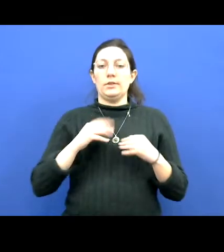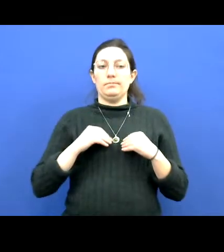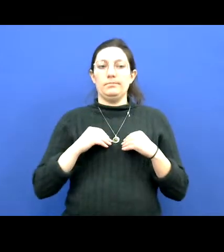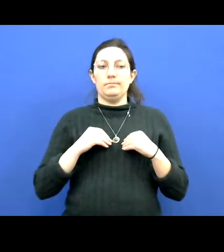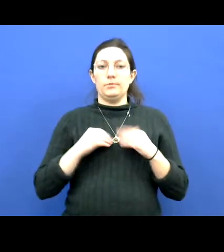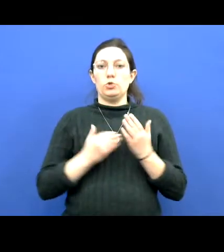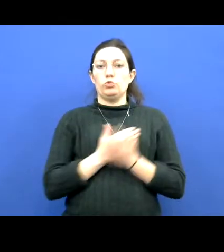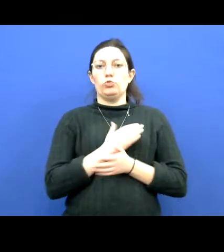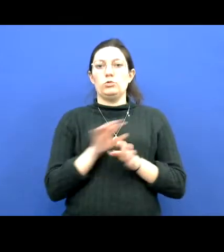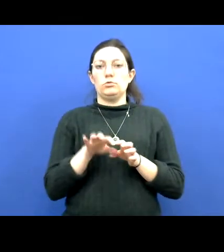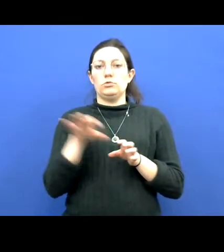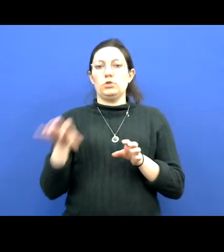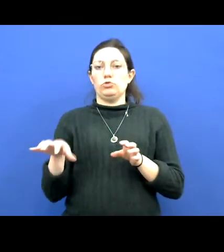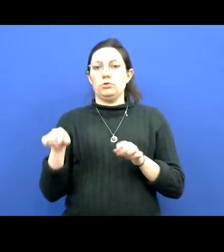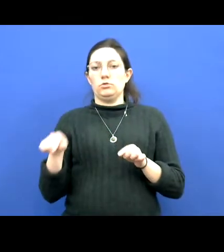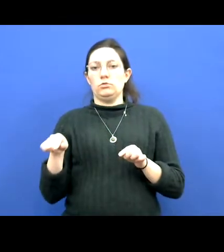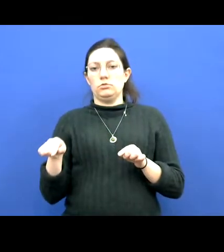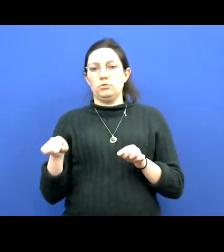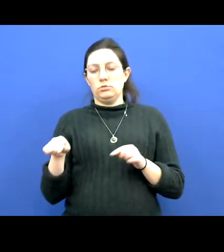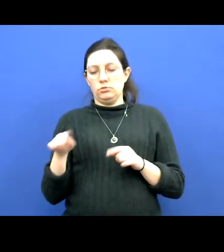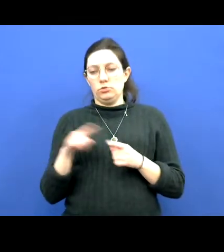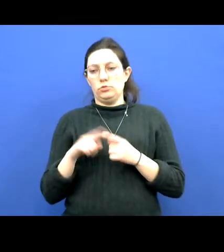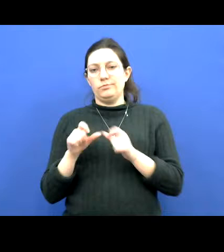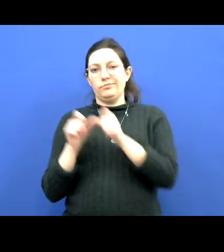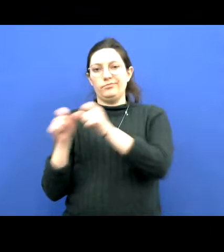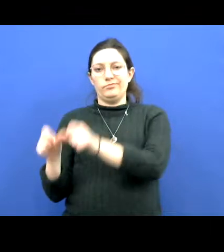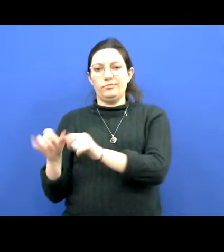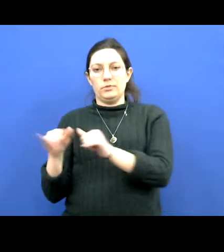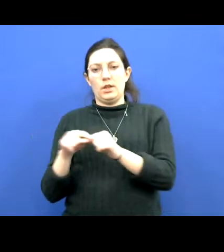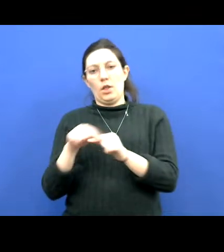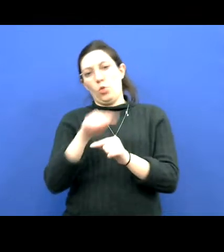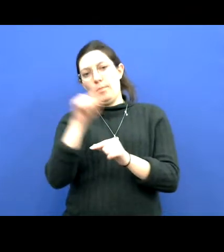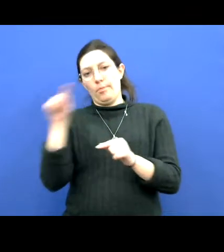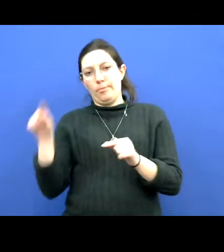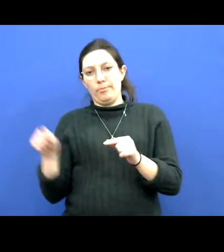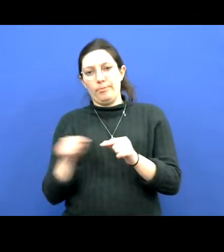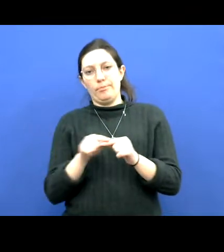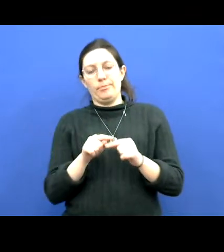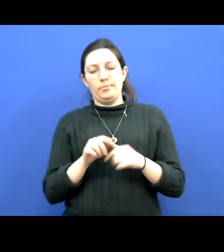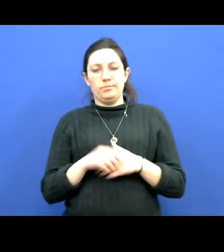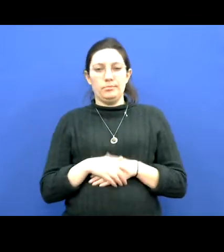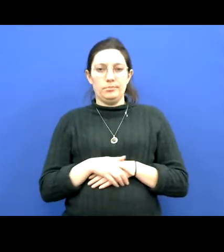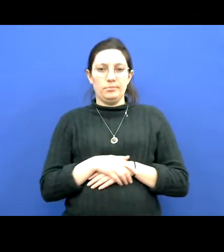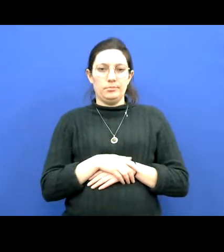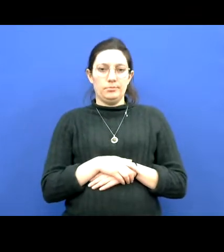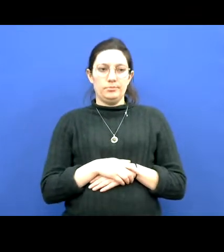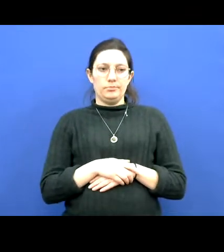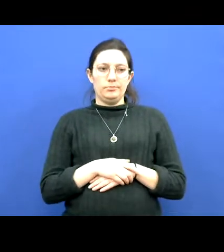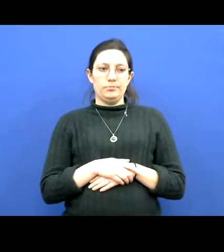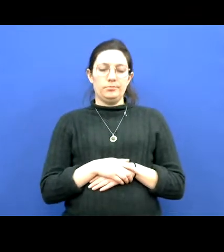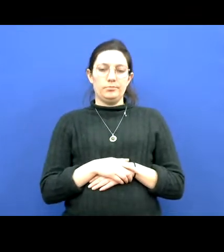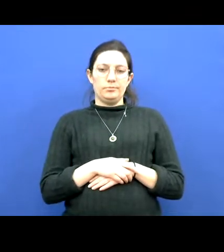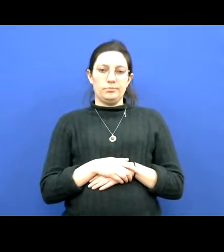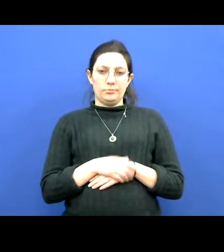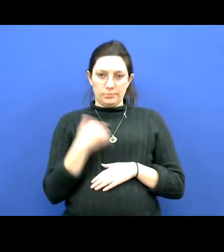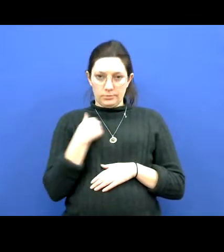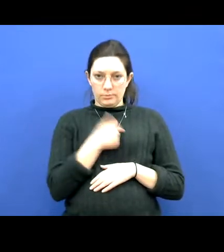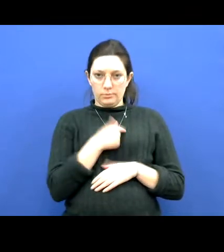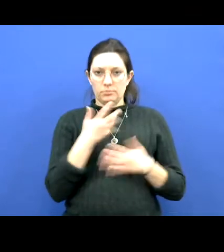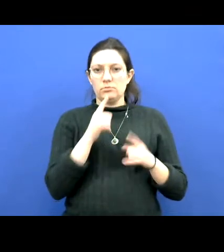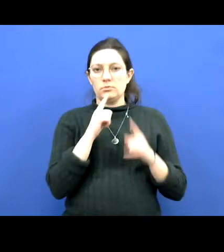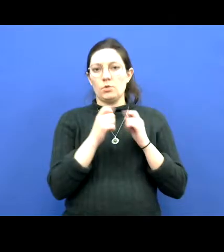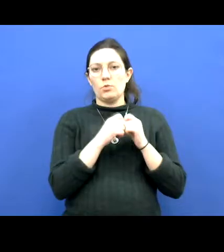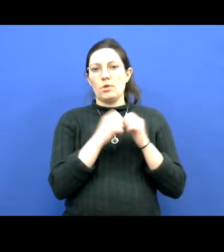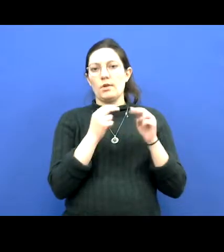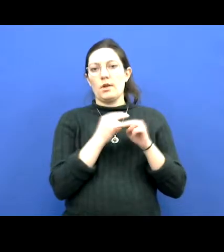new section to continue the loop. In talking with our highway crews, it'll be